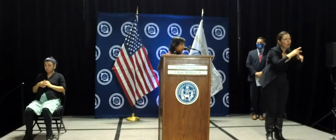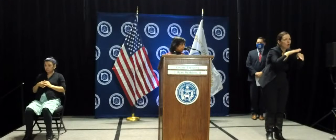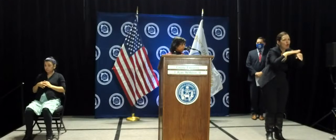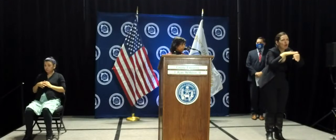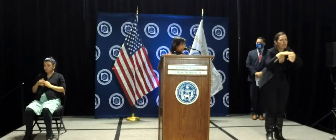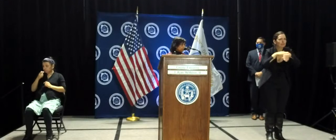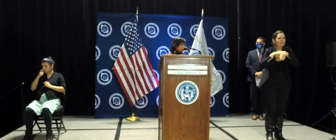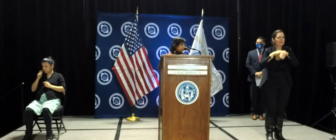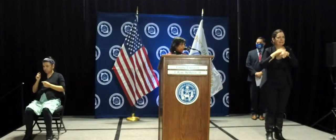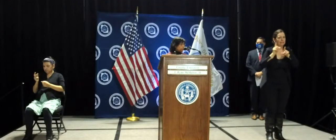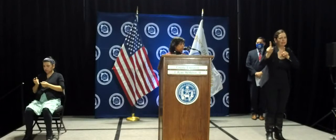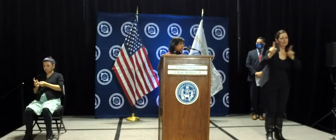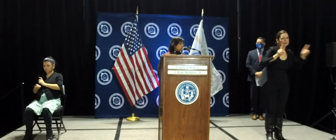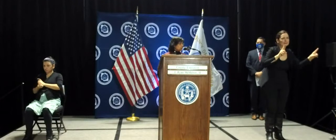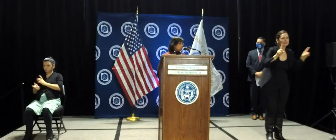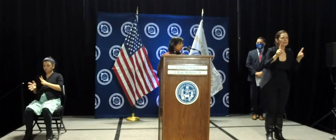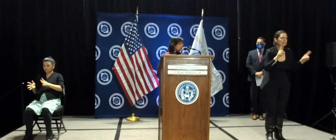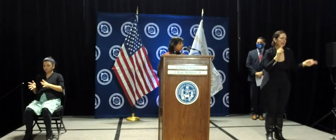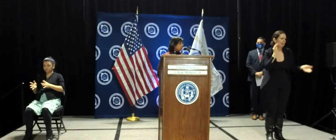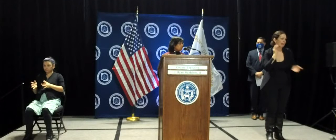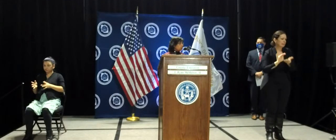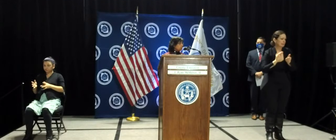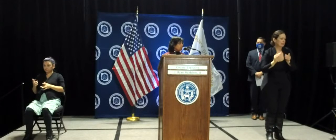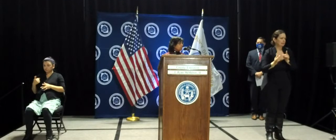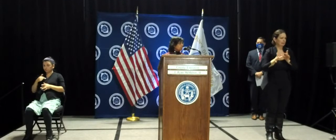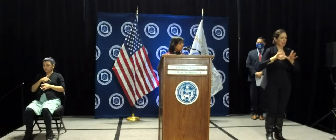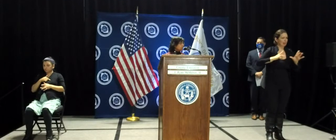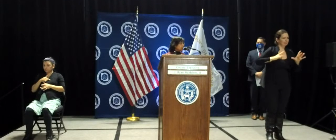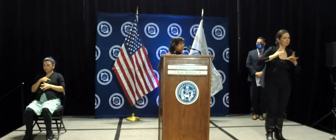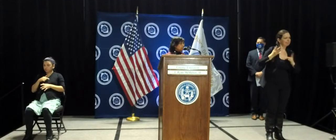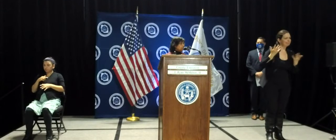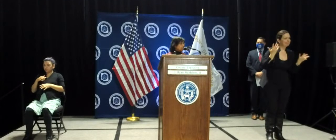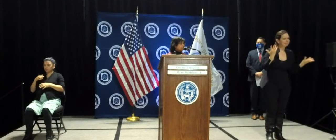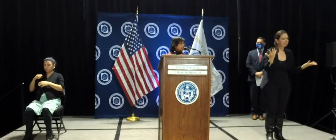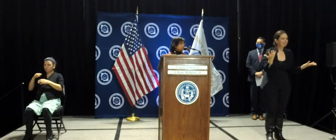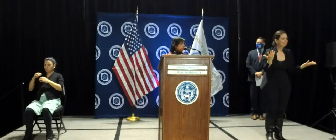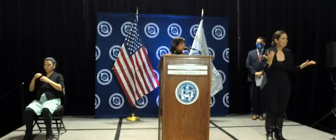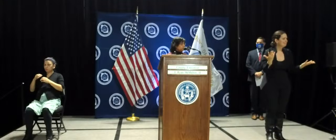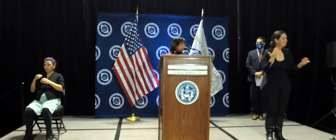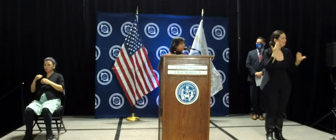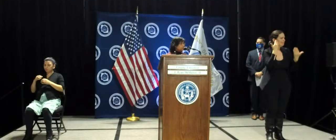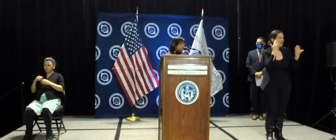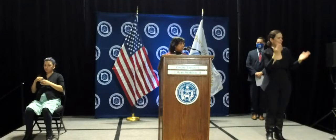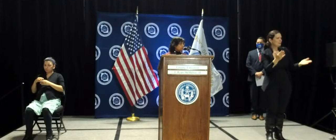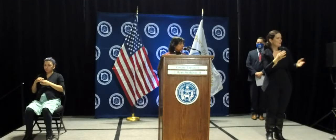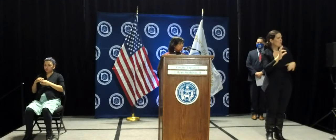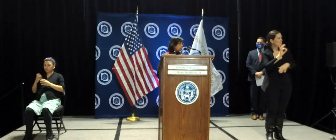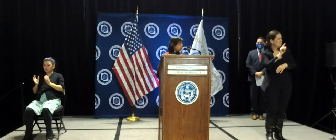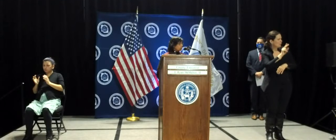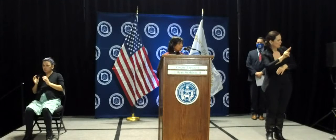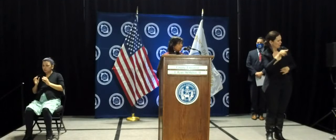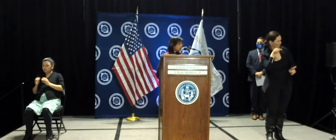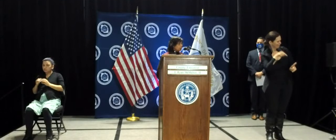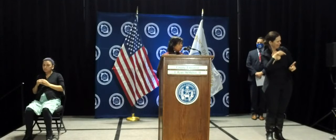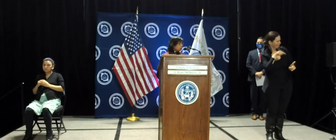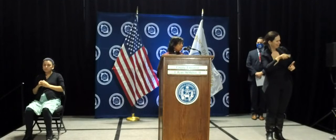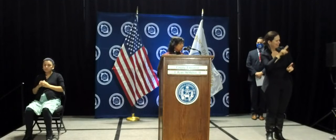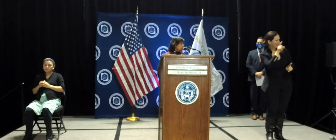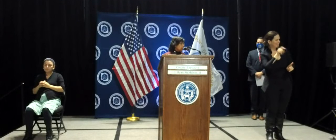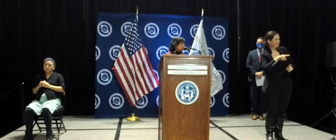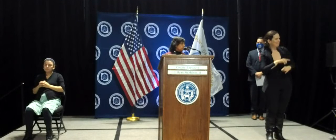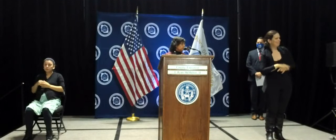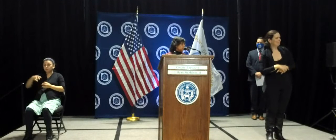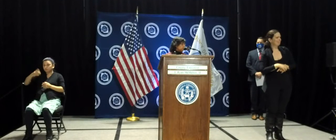SARS-CoV-2, which is the causative agent of COVID-19, is much more infectious, so that probably takes